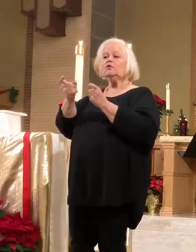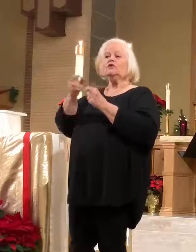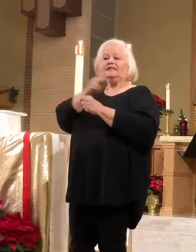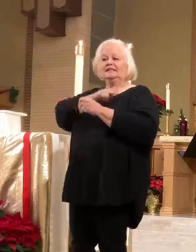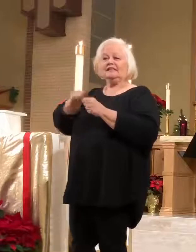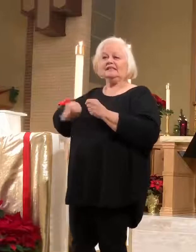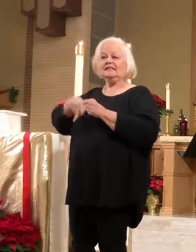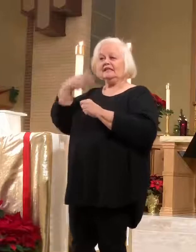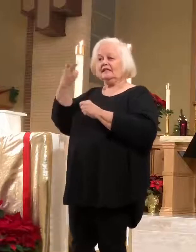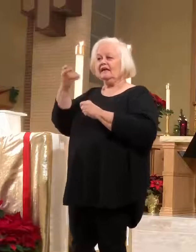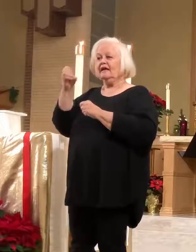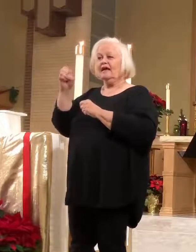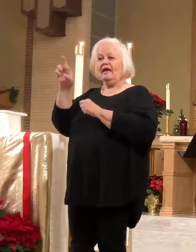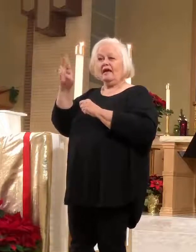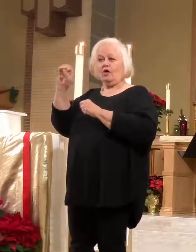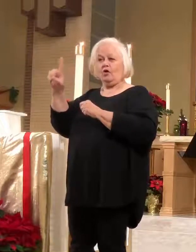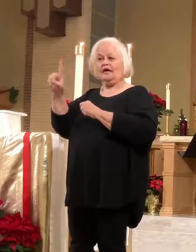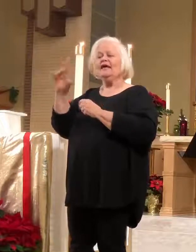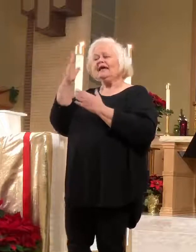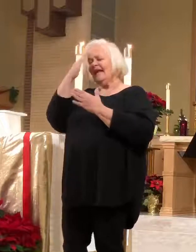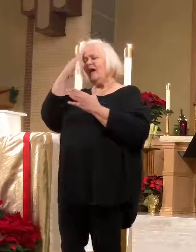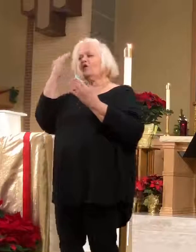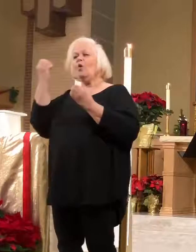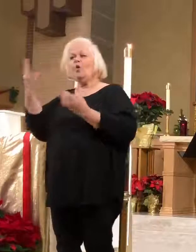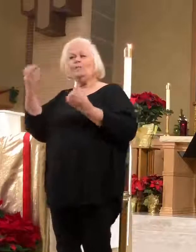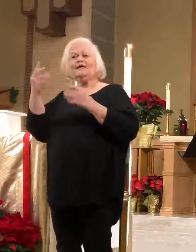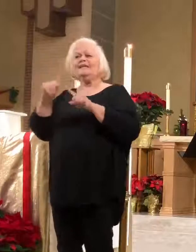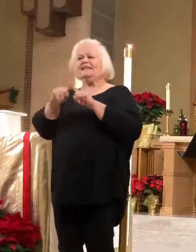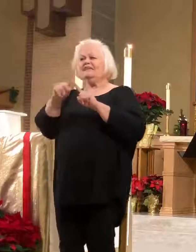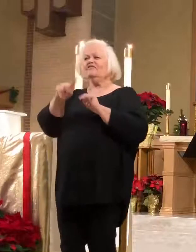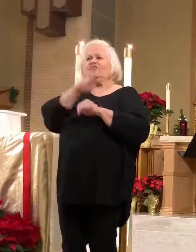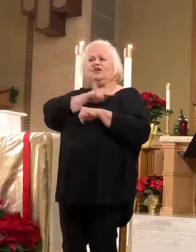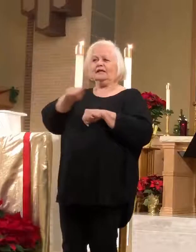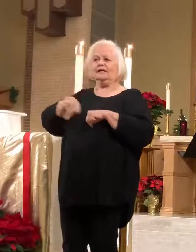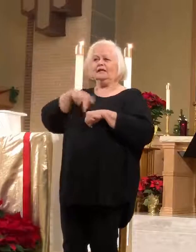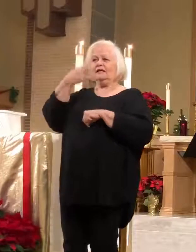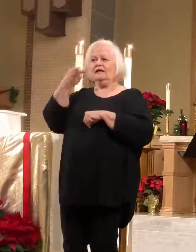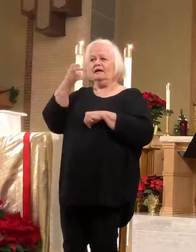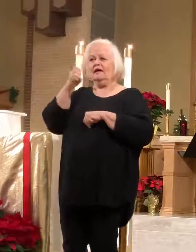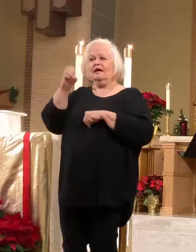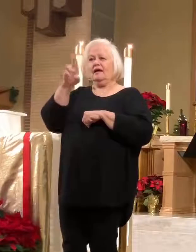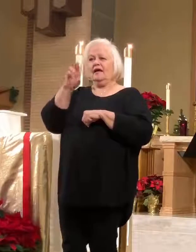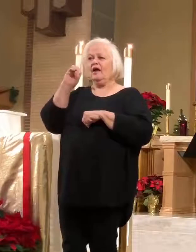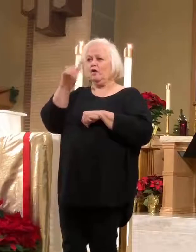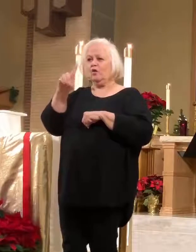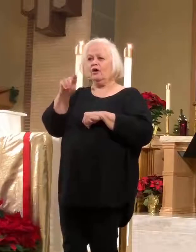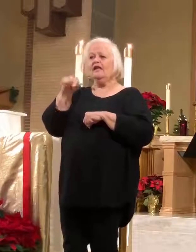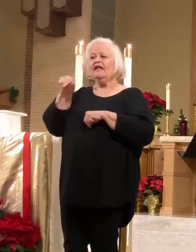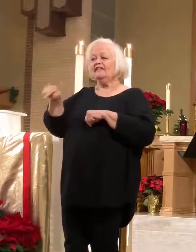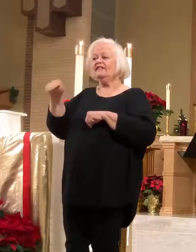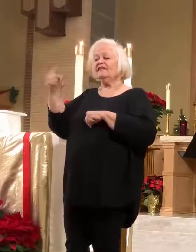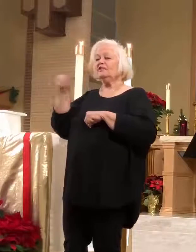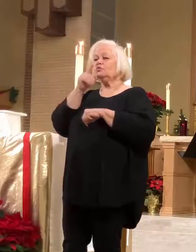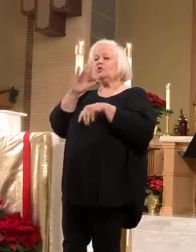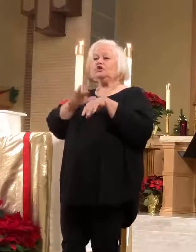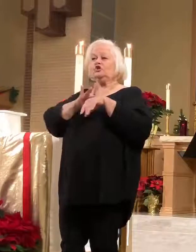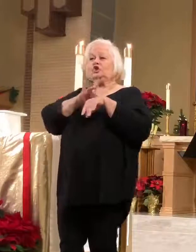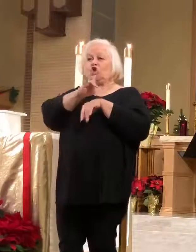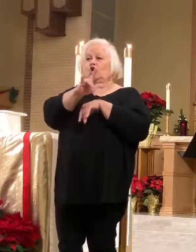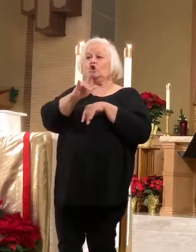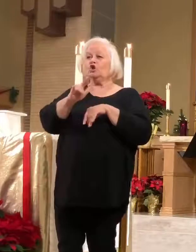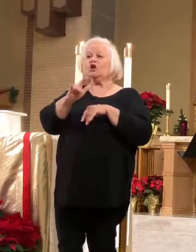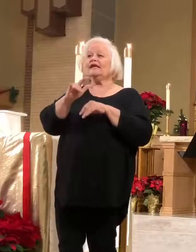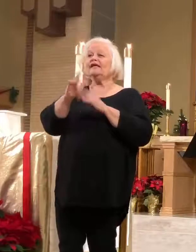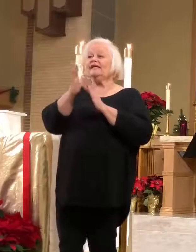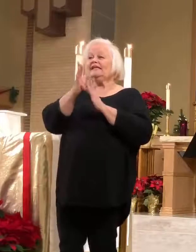in Israel. Okay, this is one that is in Jesus's early life. There will become several